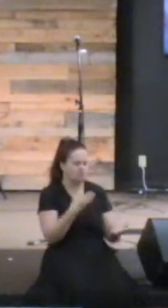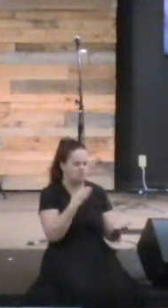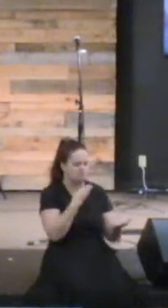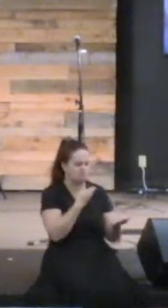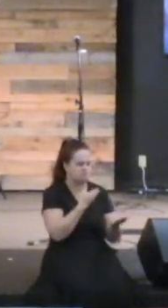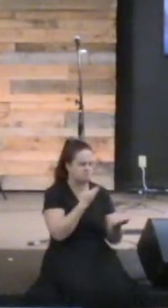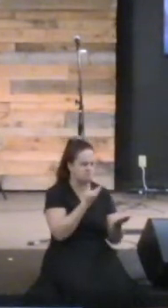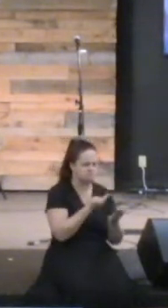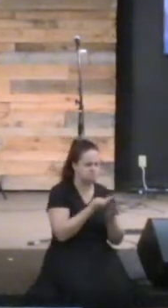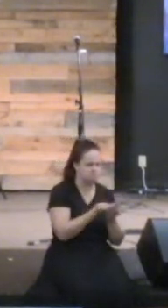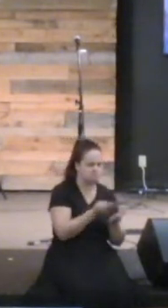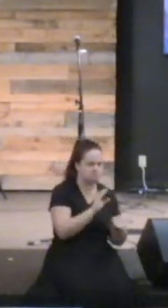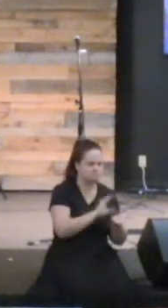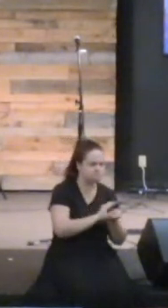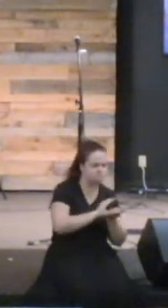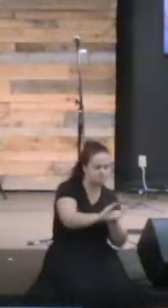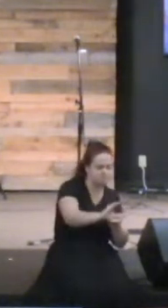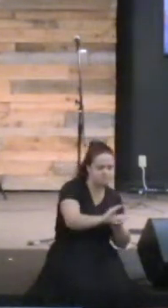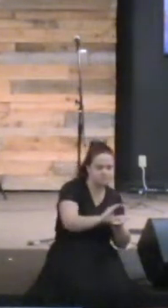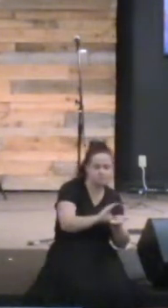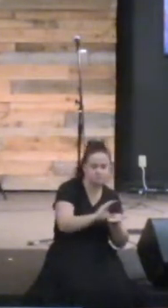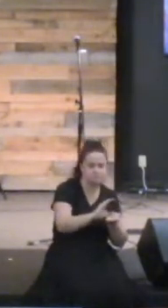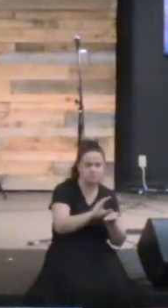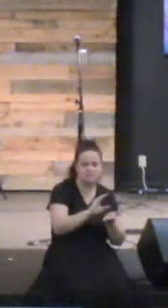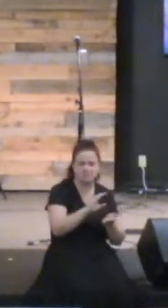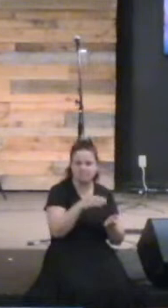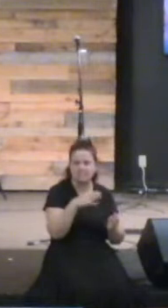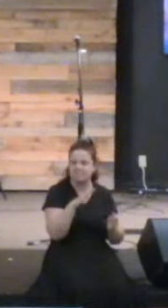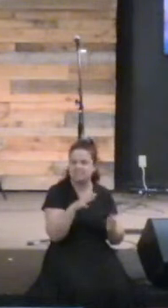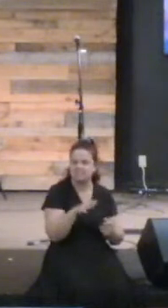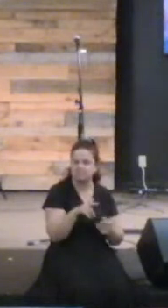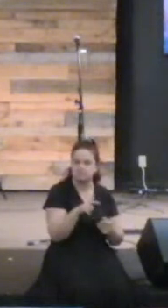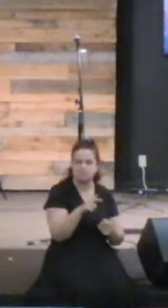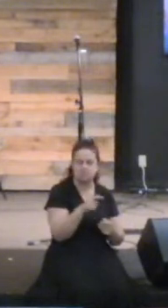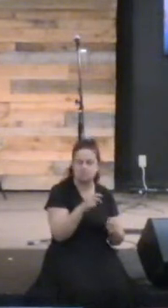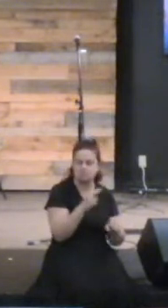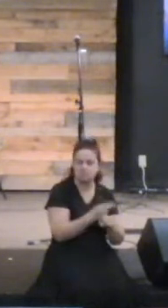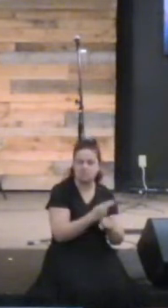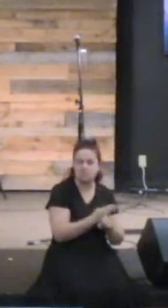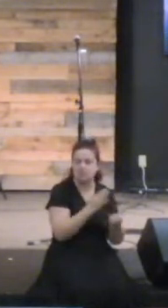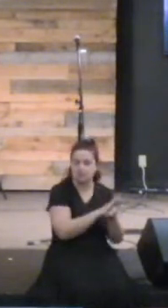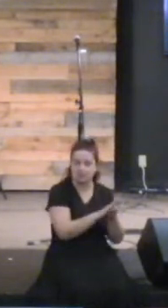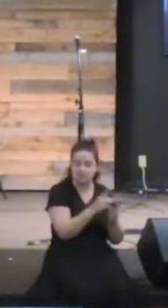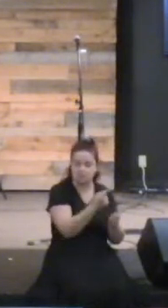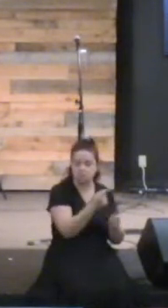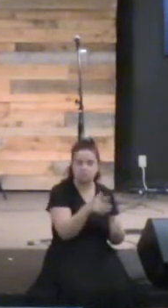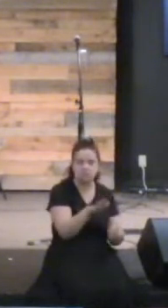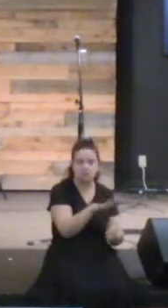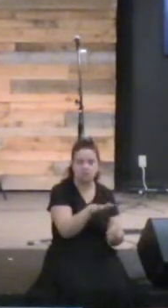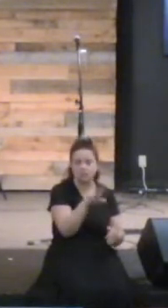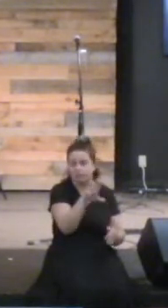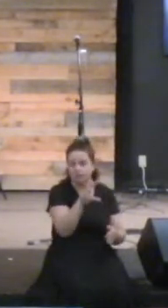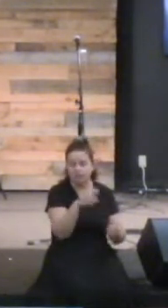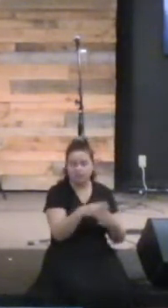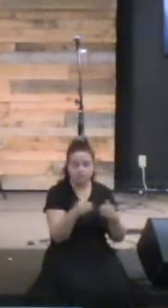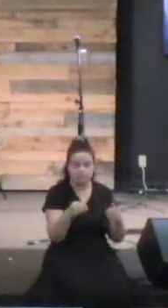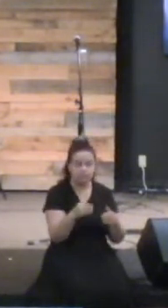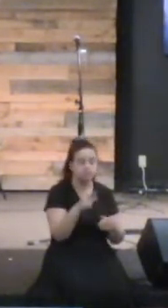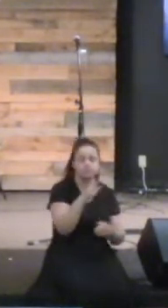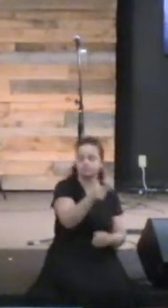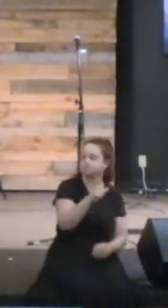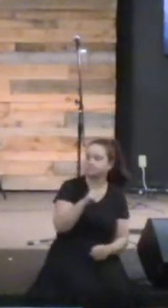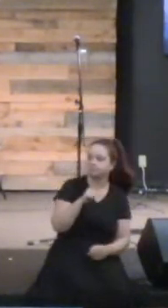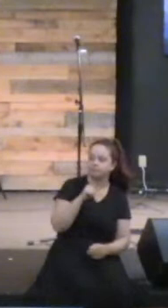of whatever because car seats are car seats are expensive oh my gosh anyways out of control whoever said that yes